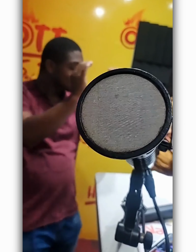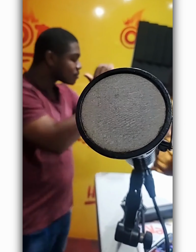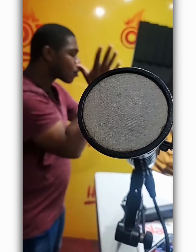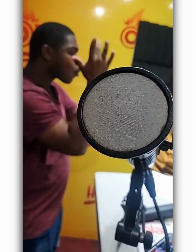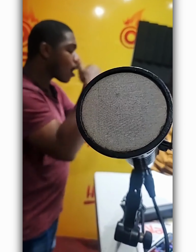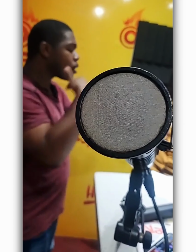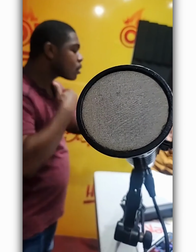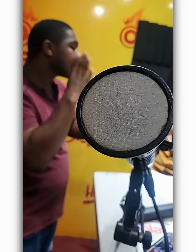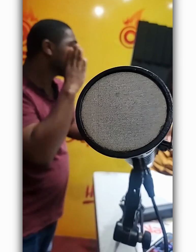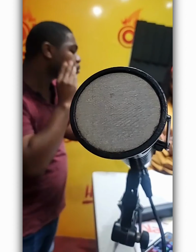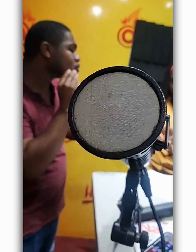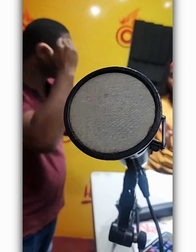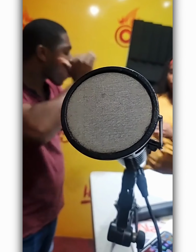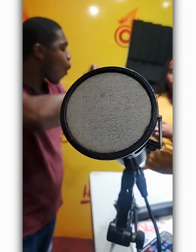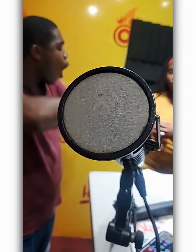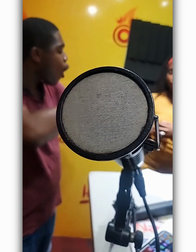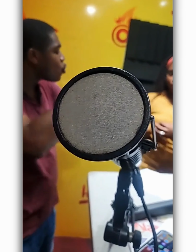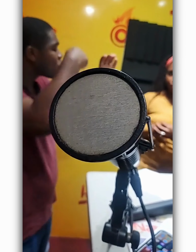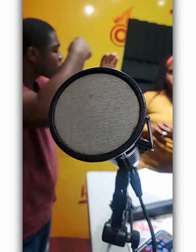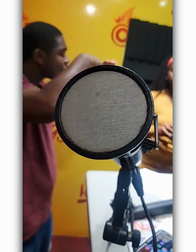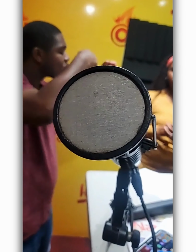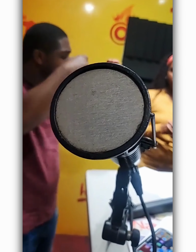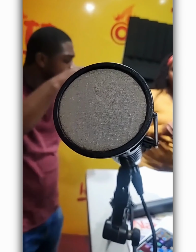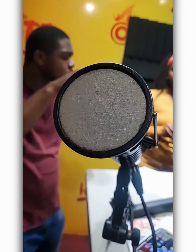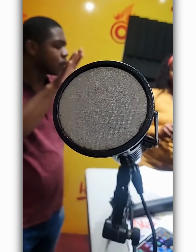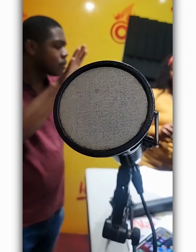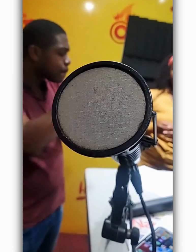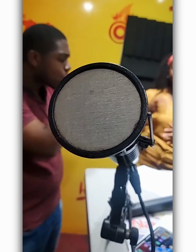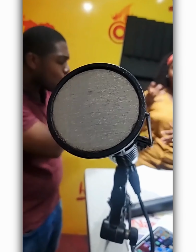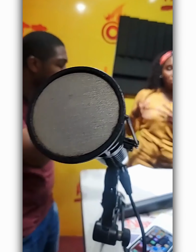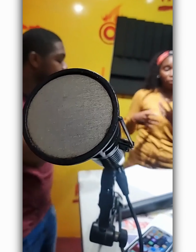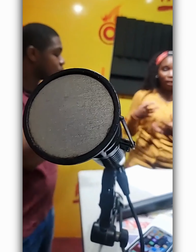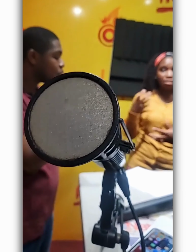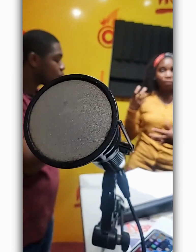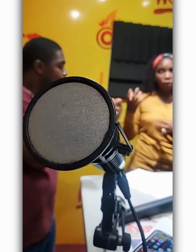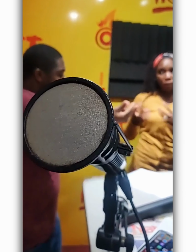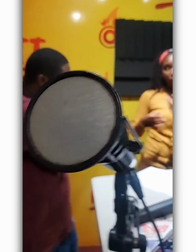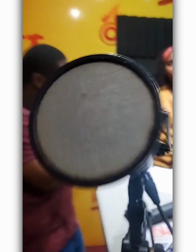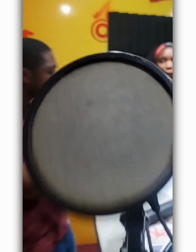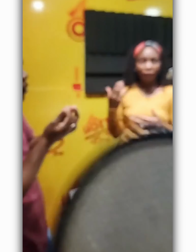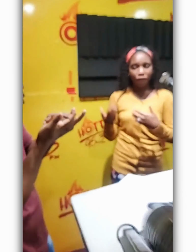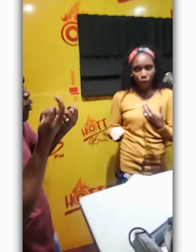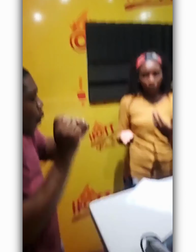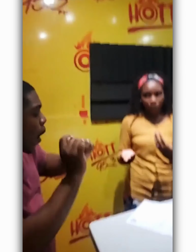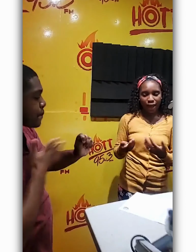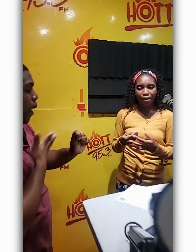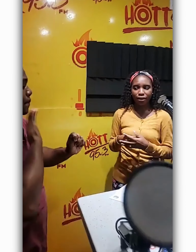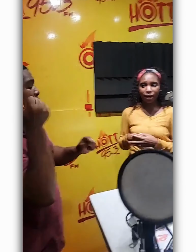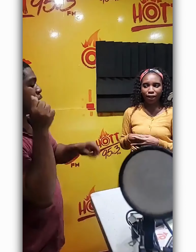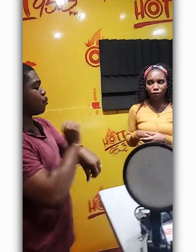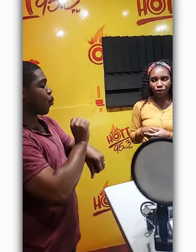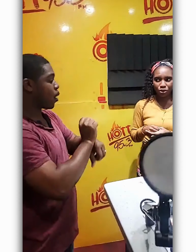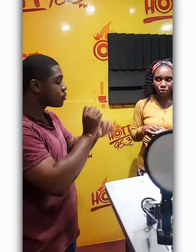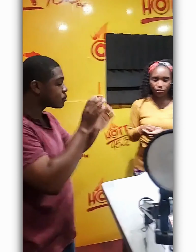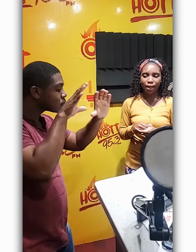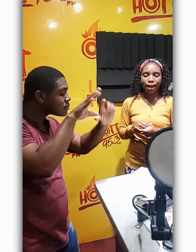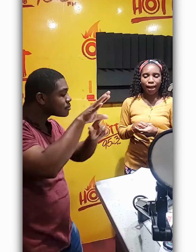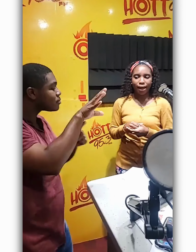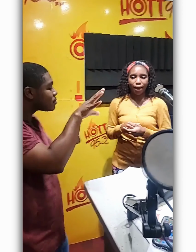not to miss anything. Because I've experienced filming before. I have an idea of what to do. And I